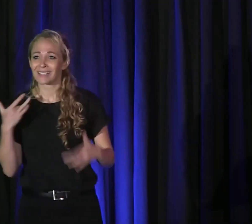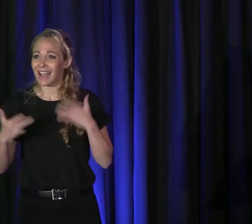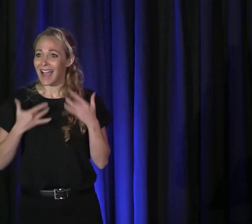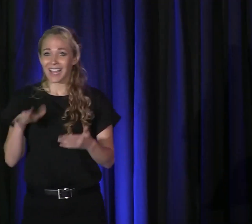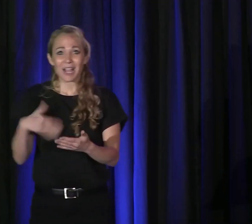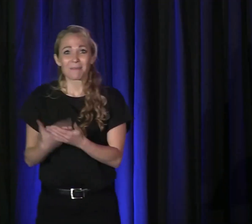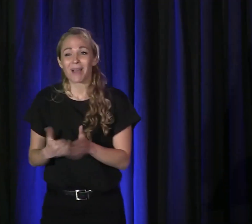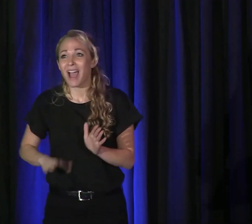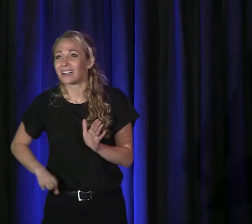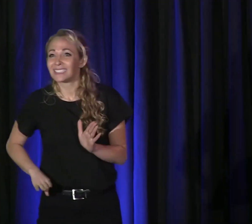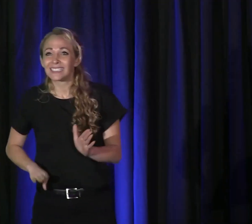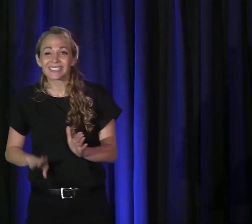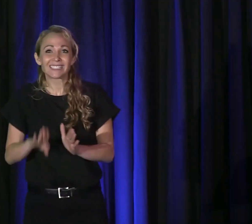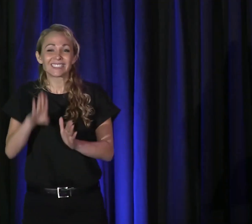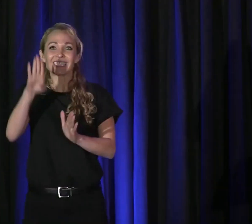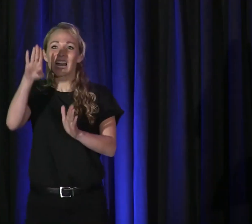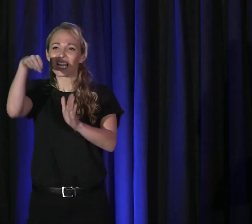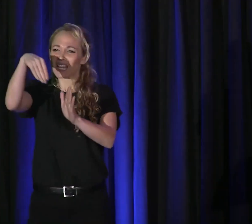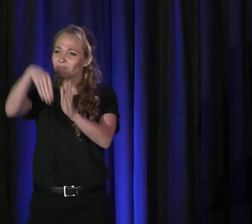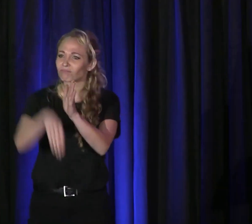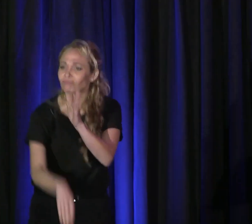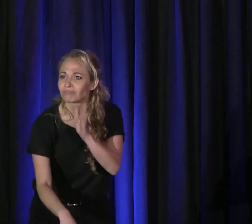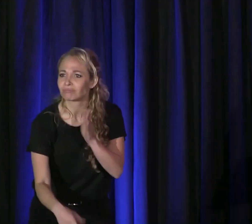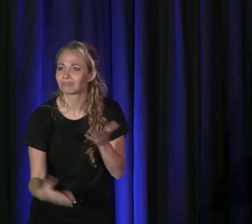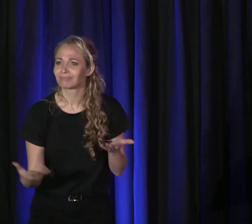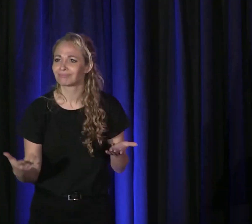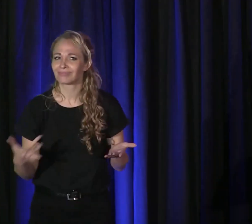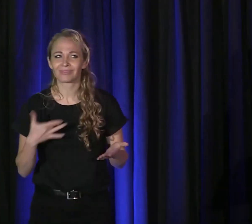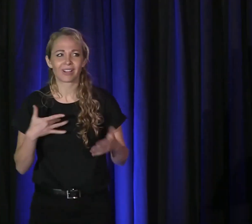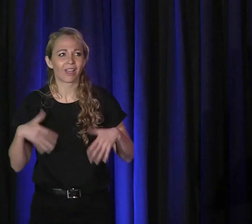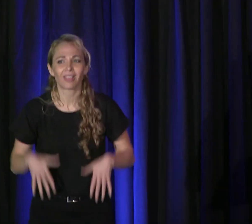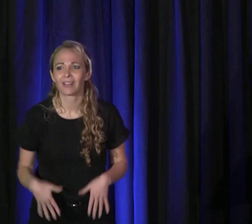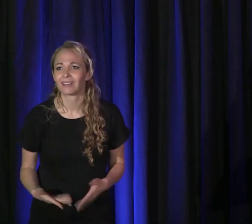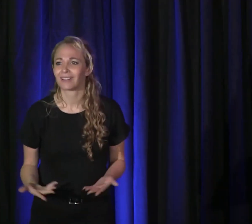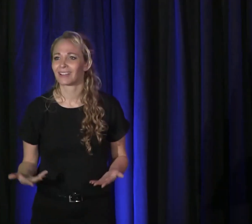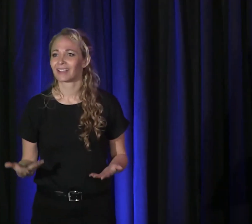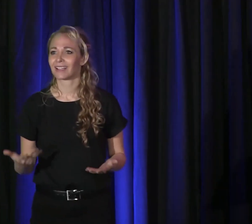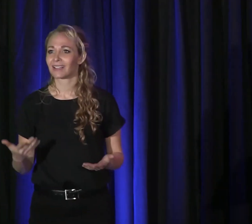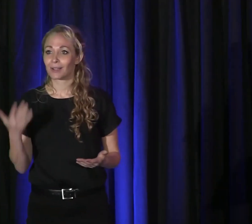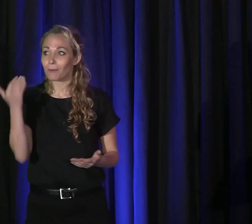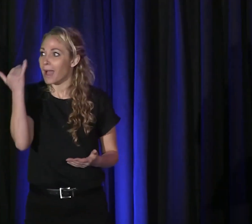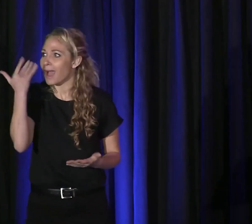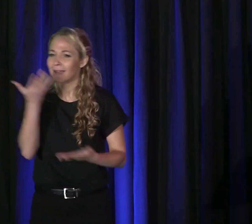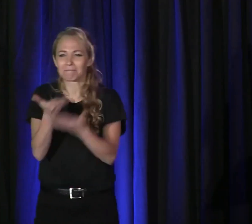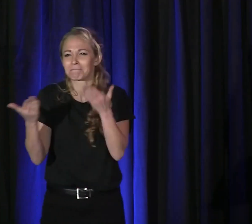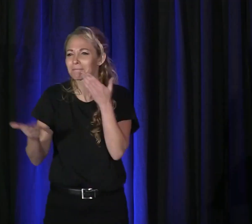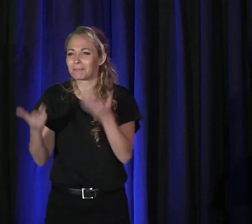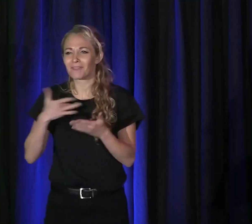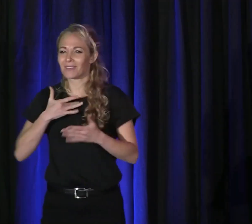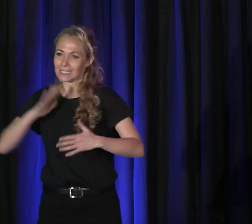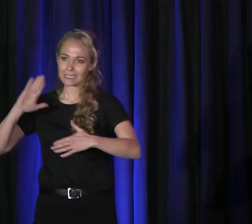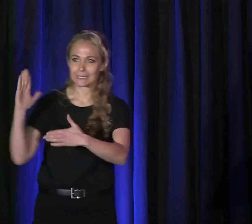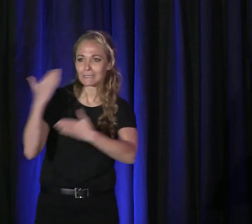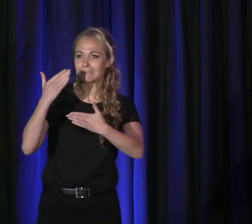So what motivates, for example, an interpreter to develop their skills, and then what causes that motivation to crash? So